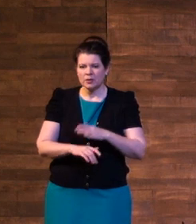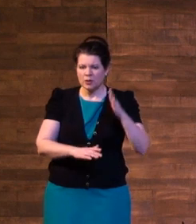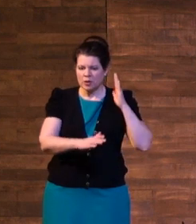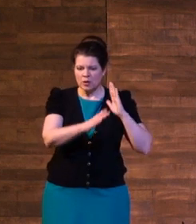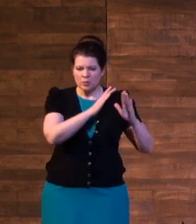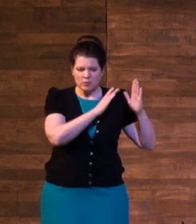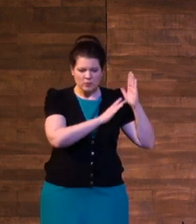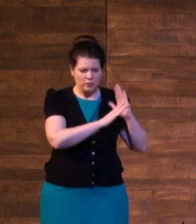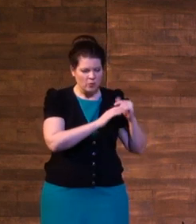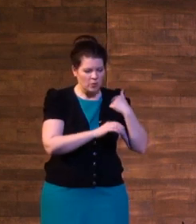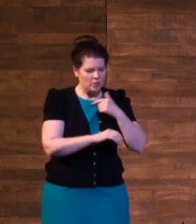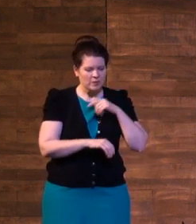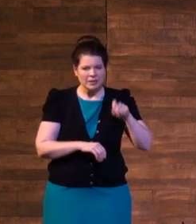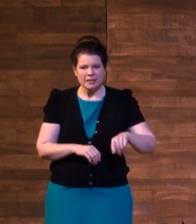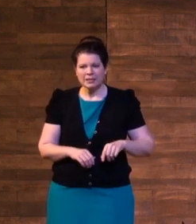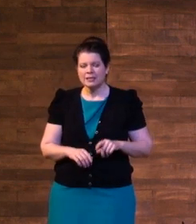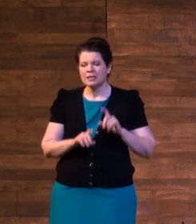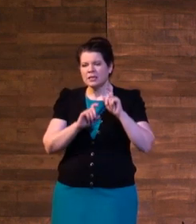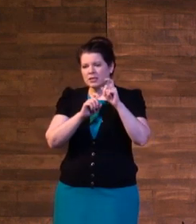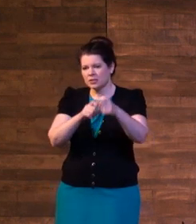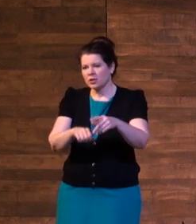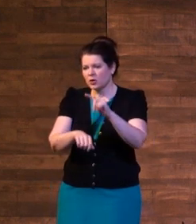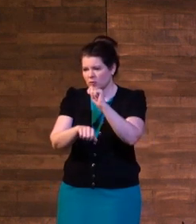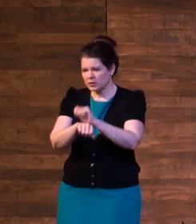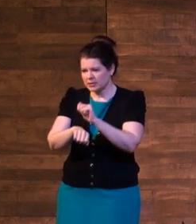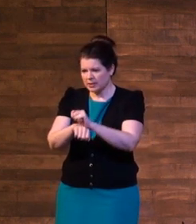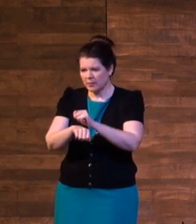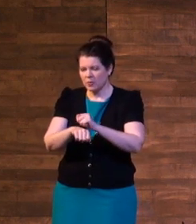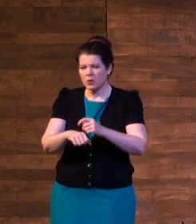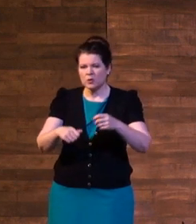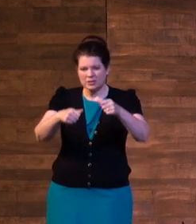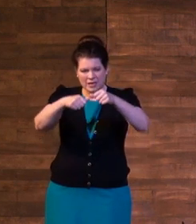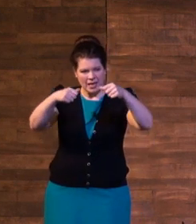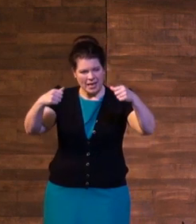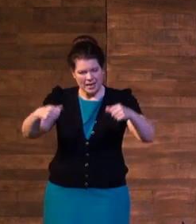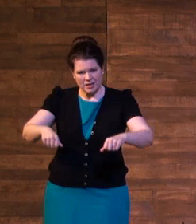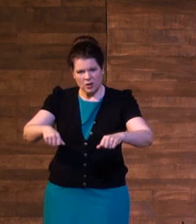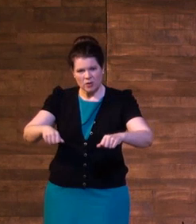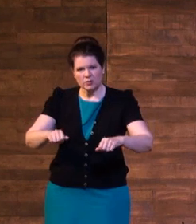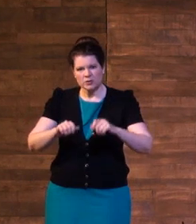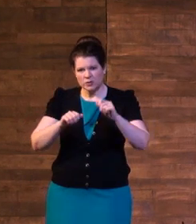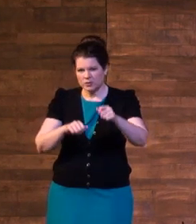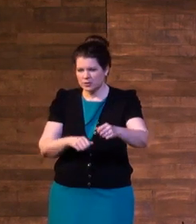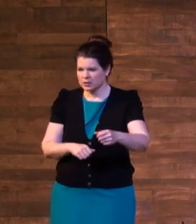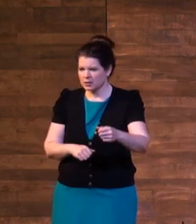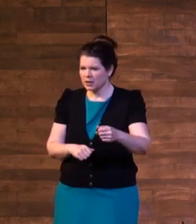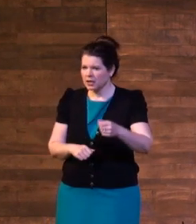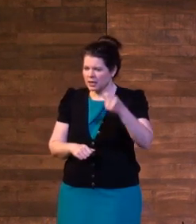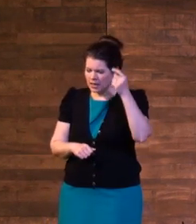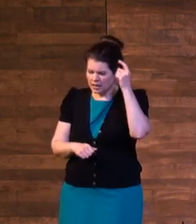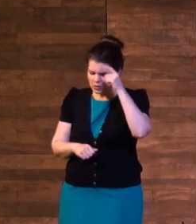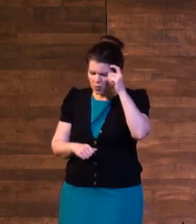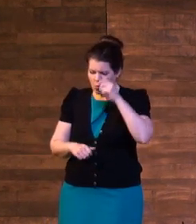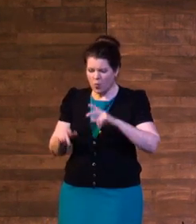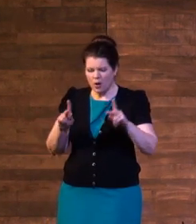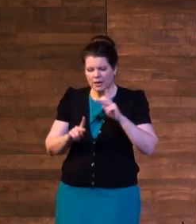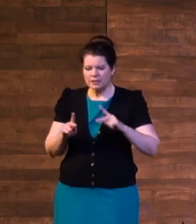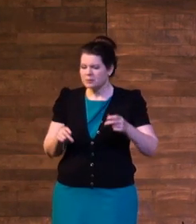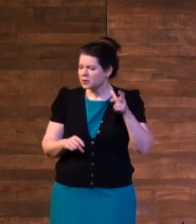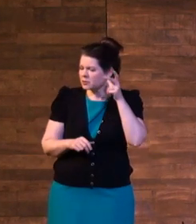to temples, we'd have to go to altars, we'd have to go to wise people to hear the word, to